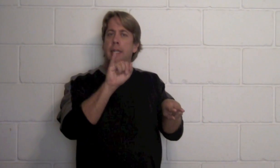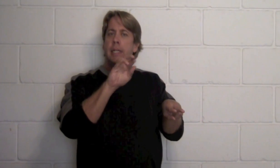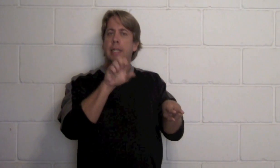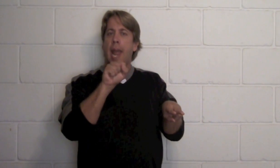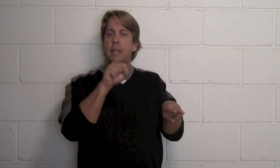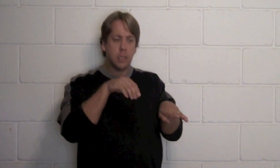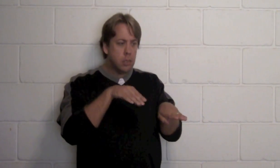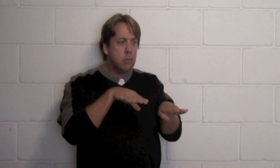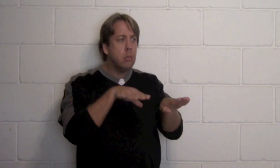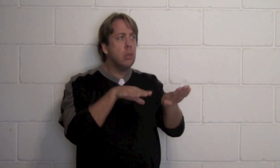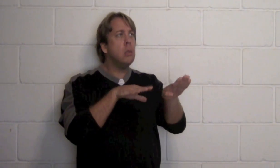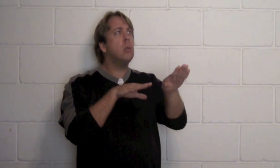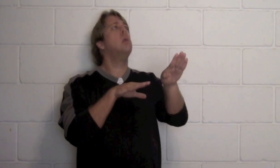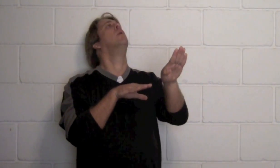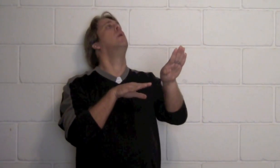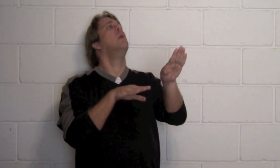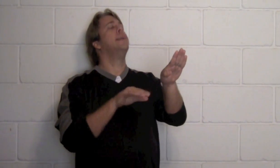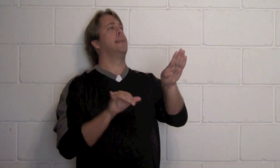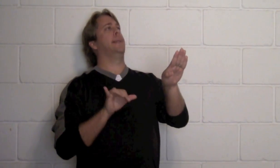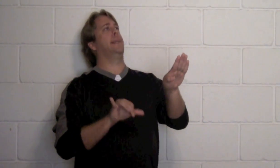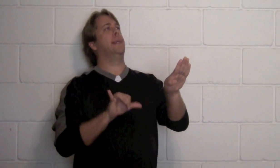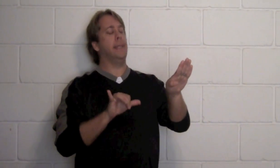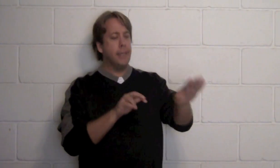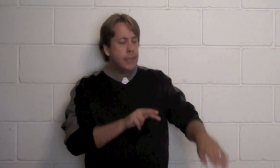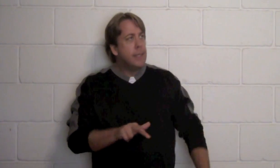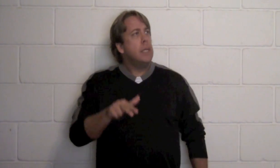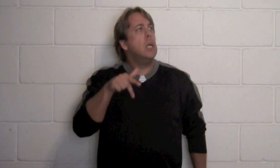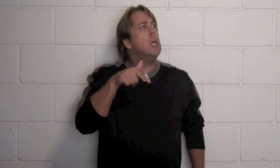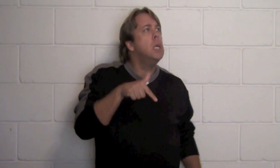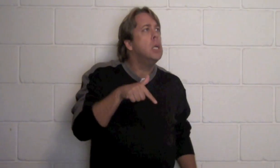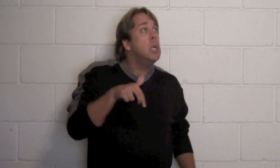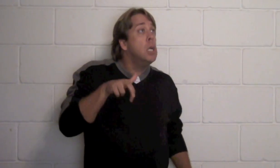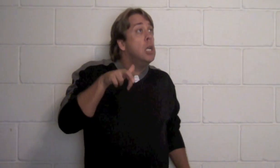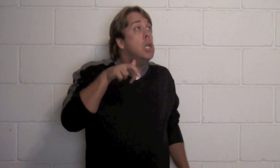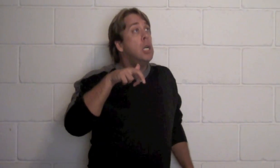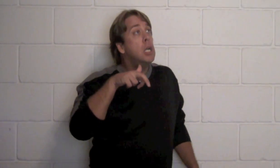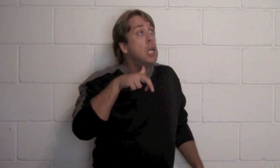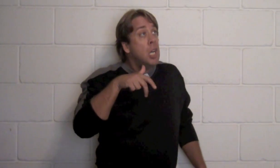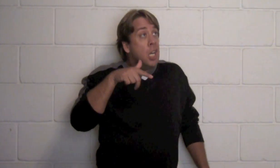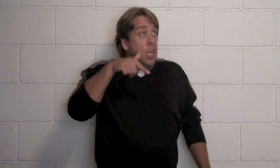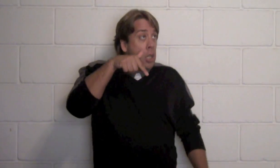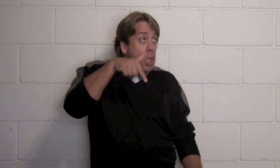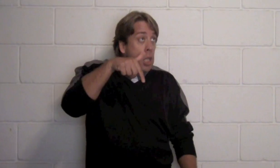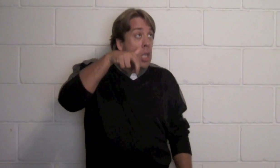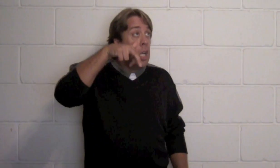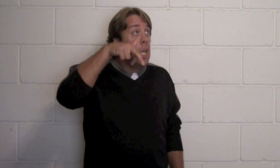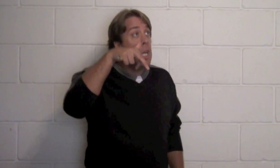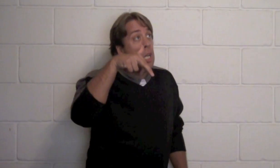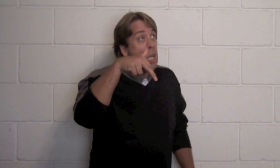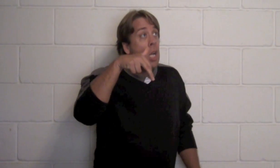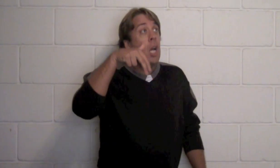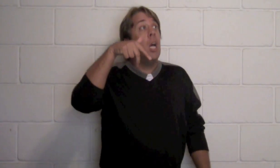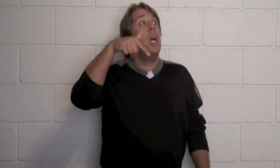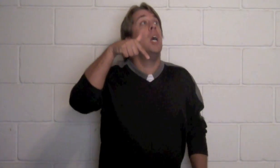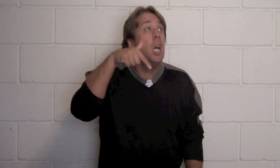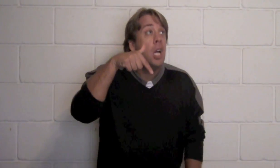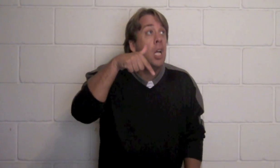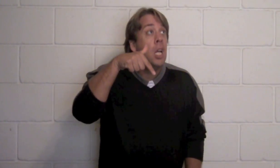she came upon some stairs. So she started to walk up the stairs, and